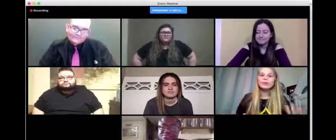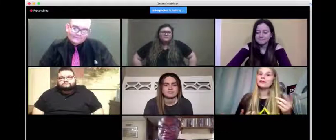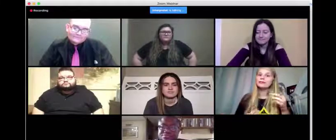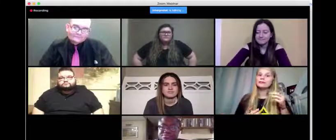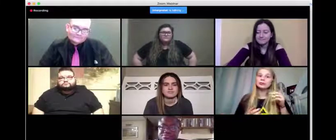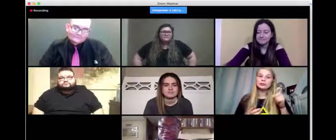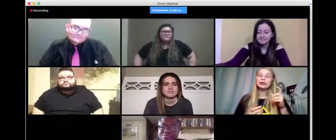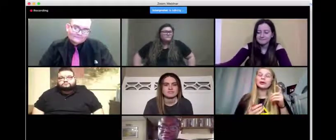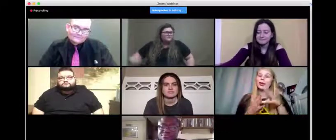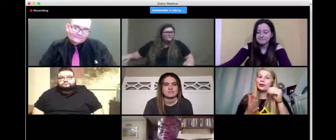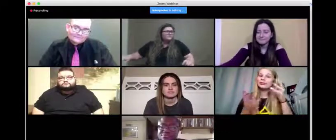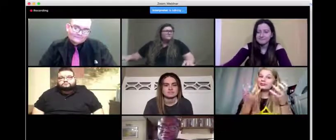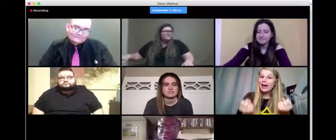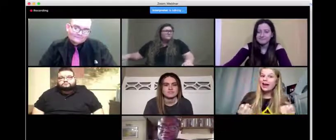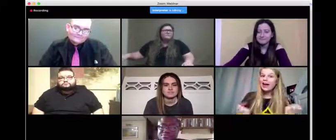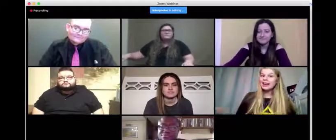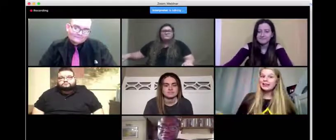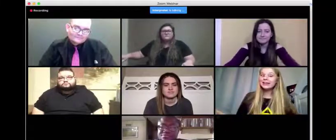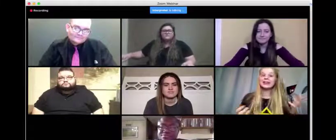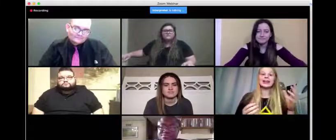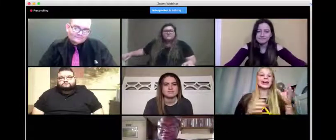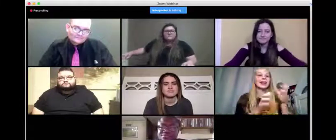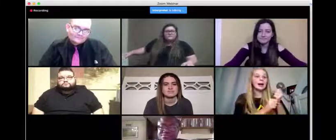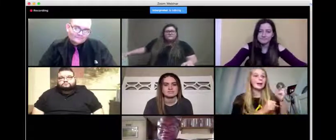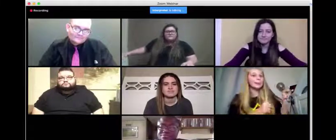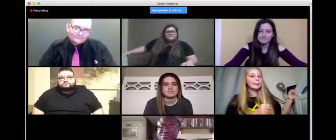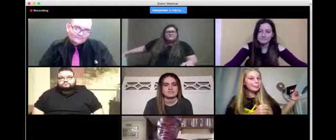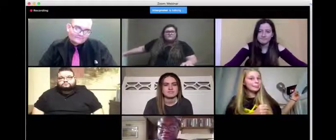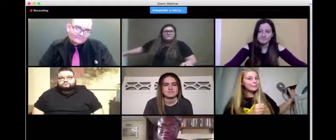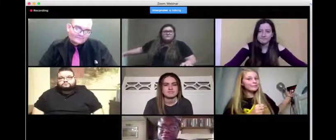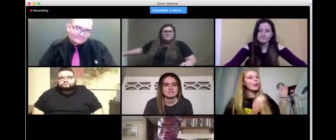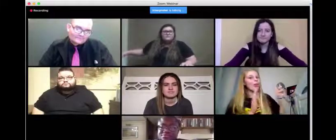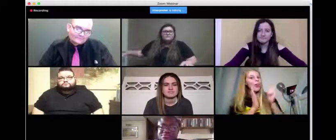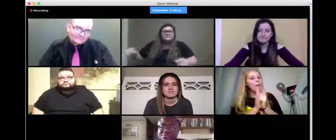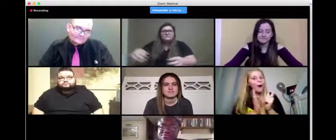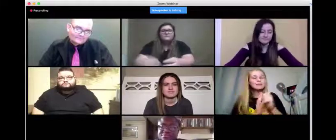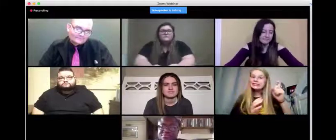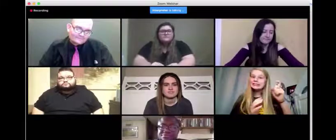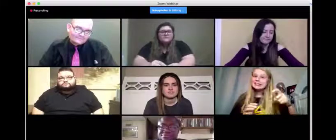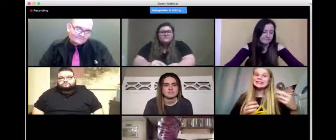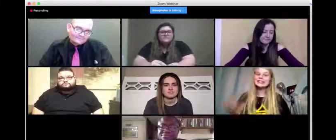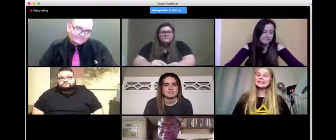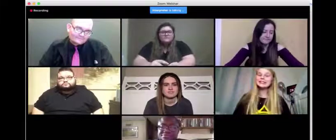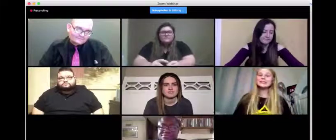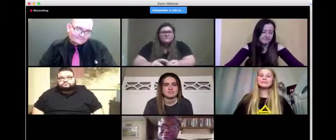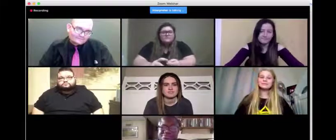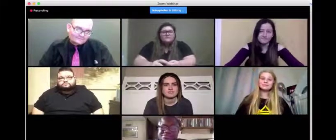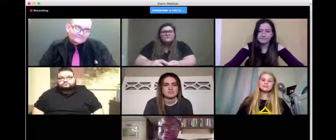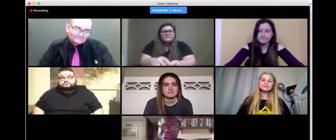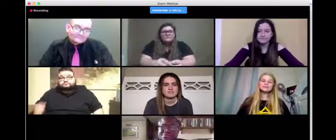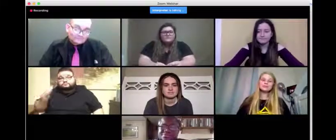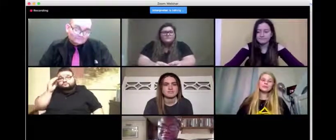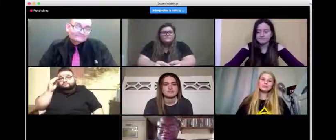first of all, and then, utilize the equipment, the vibrating, the alarm clocks and whatnot that we have.